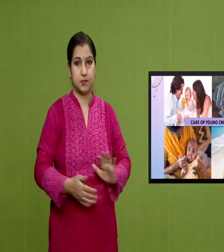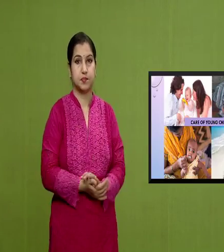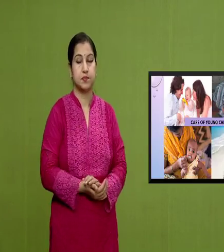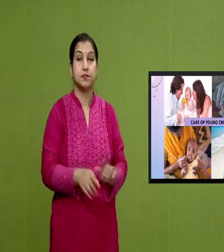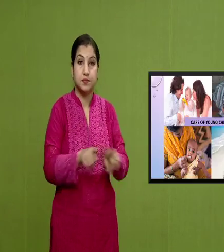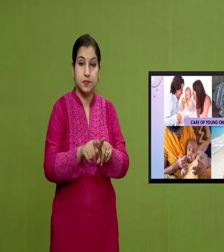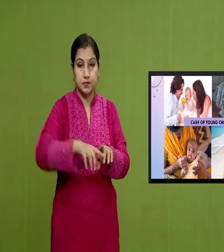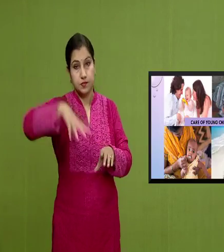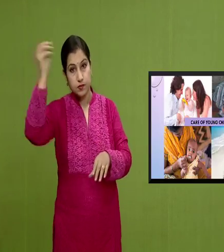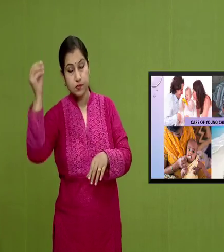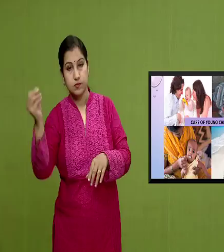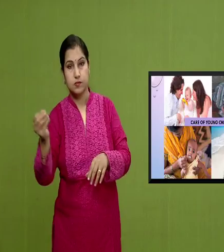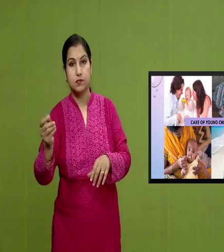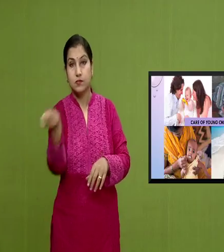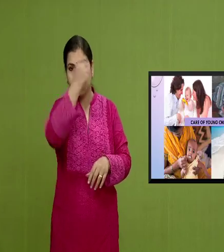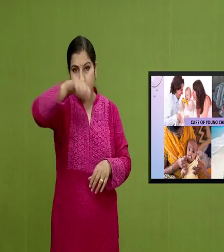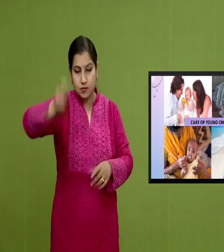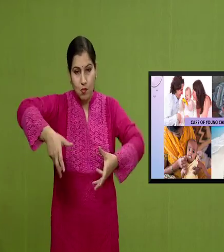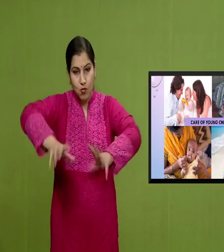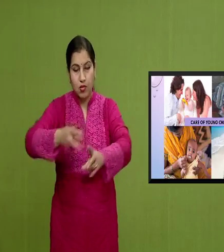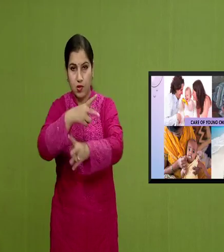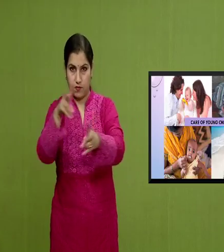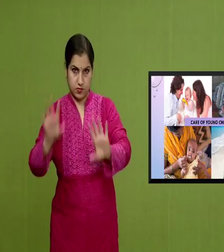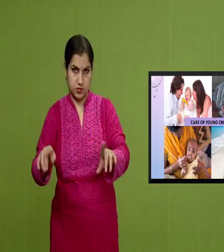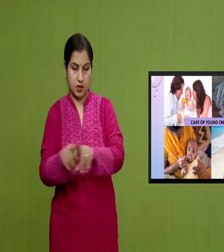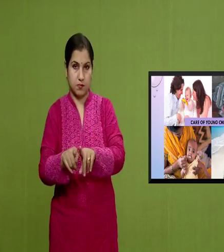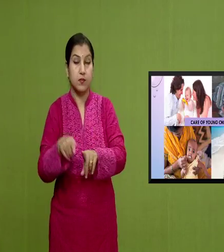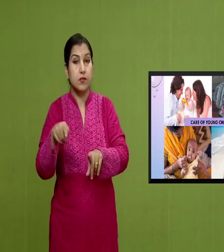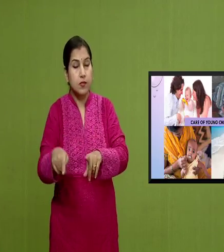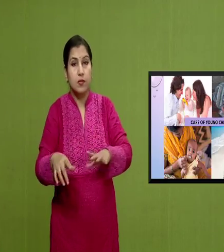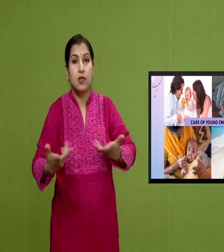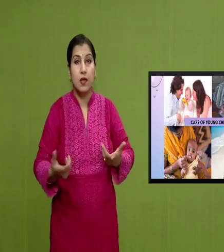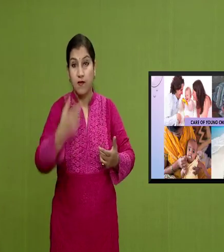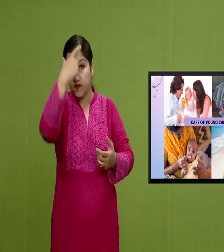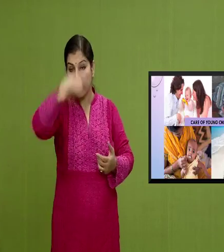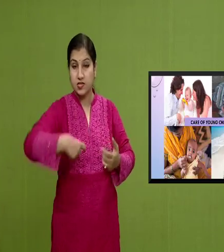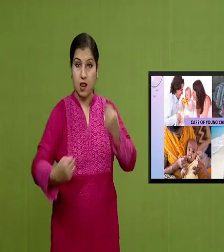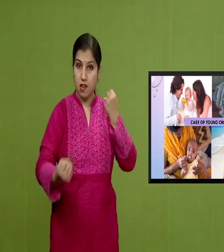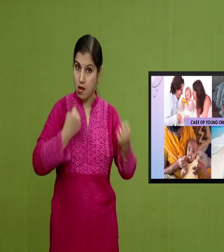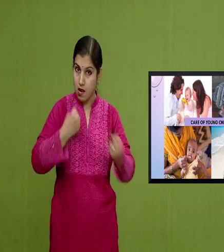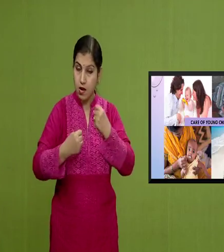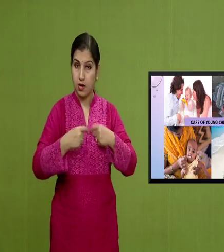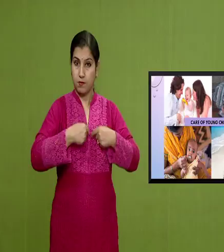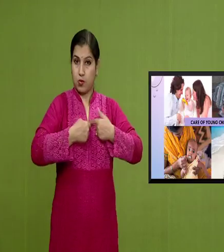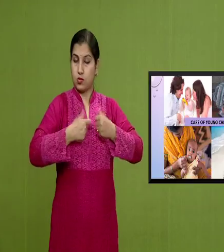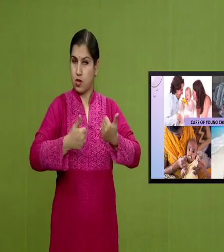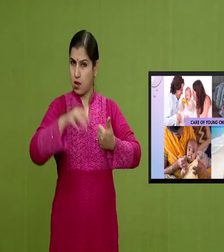These games not only contribute to the physical, emotional,